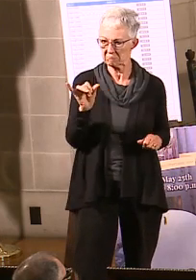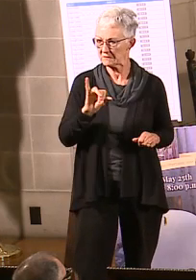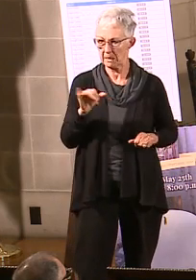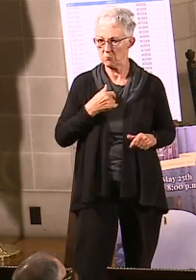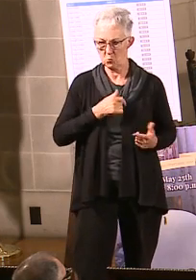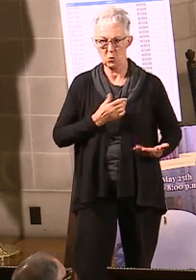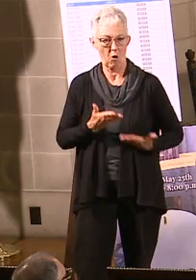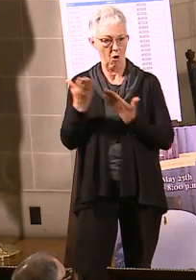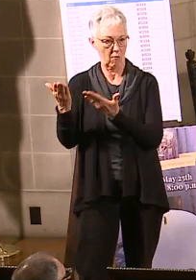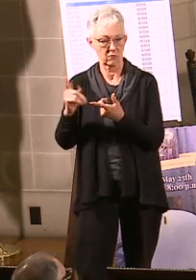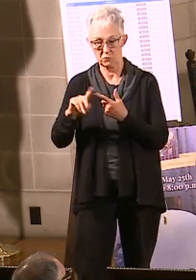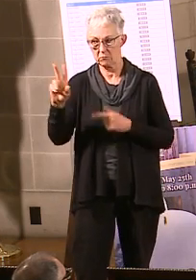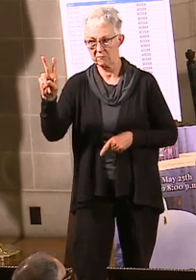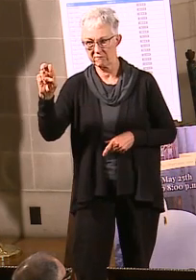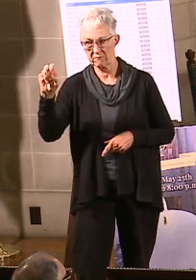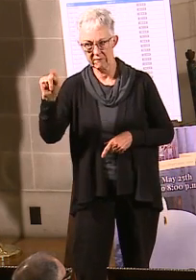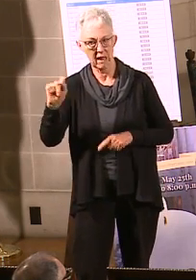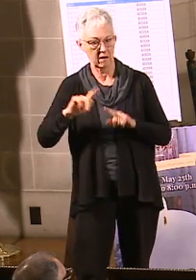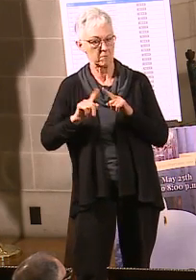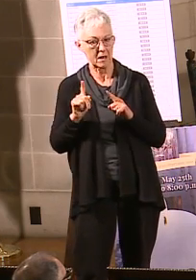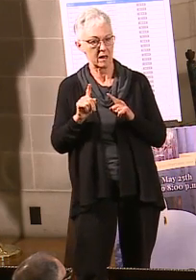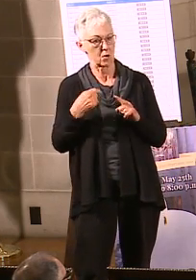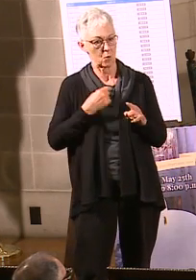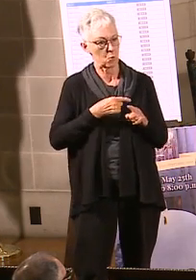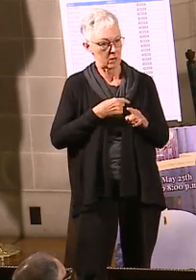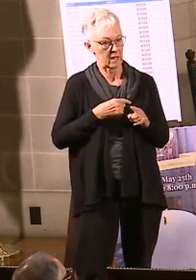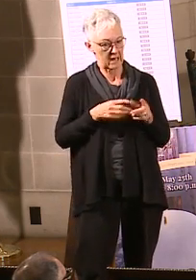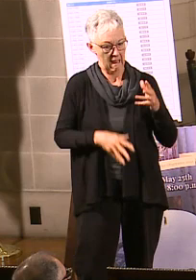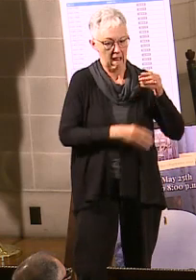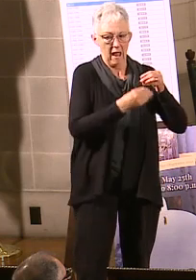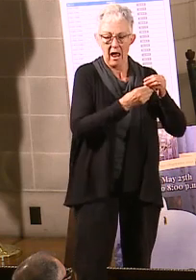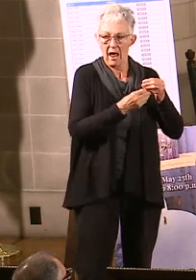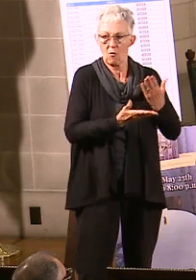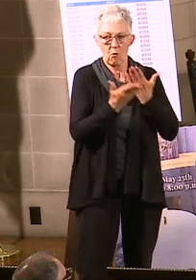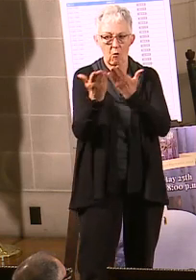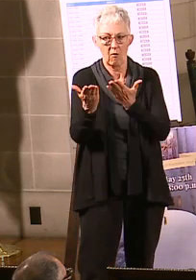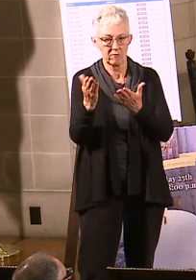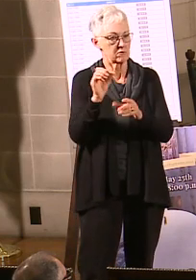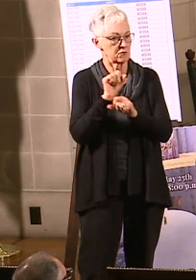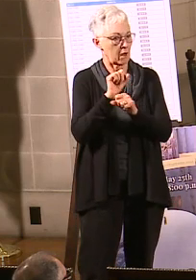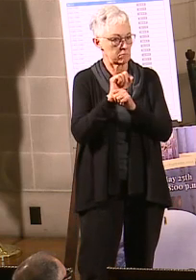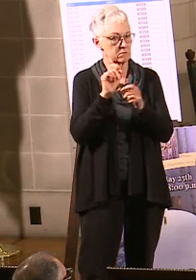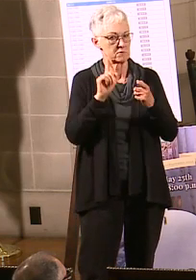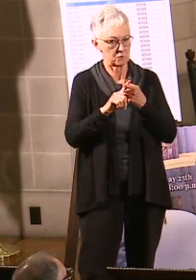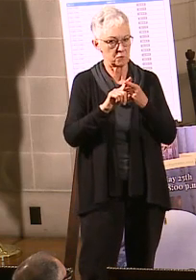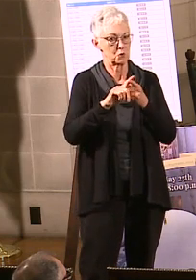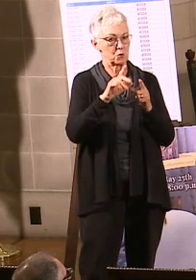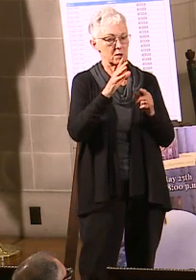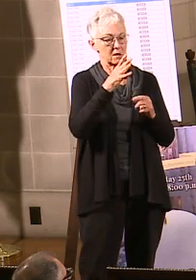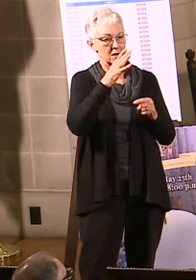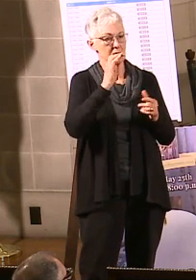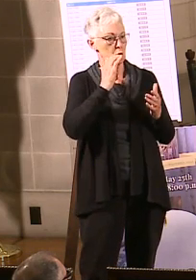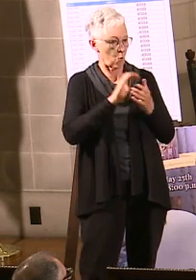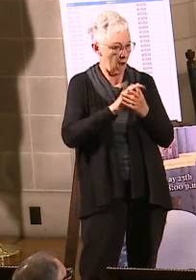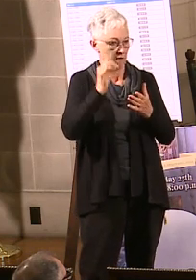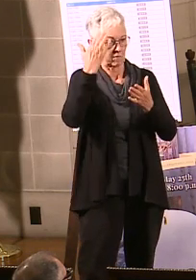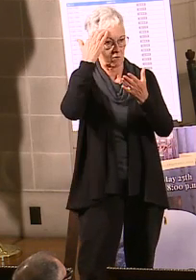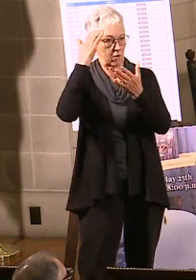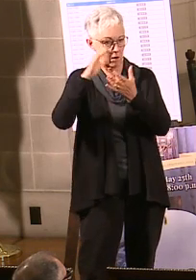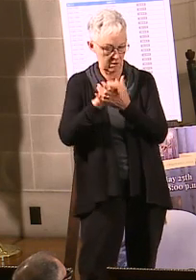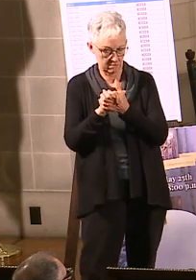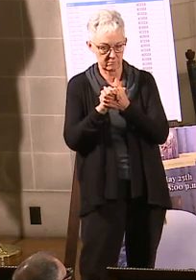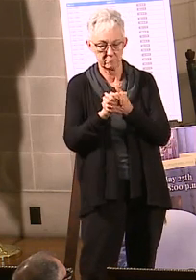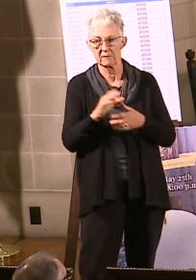veterans. And also, we've been working to make the state of Nebraska a more friendly place for families through our